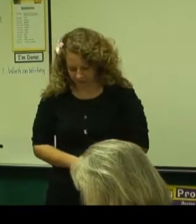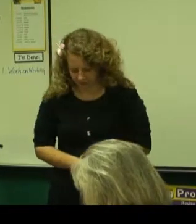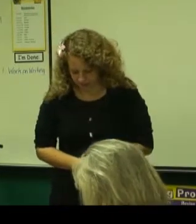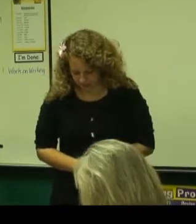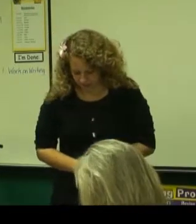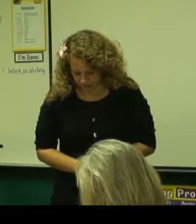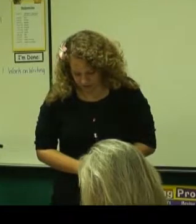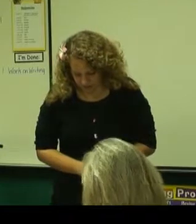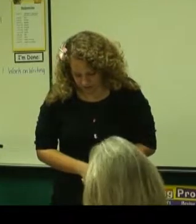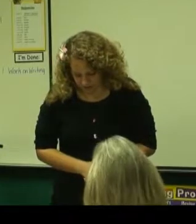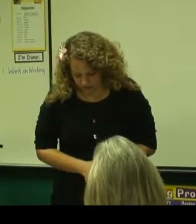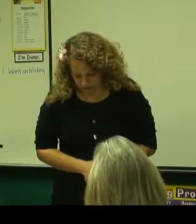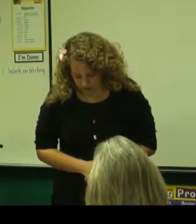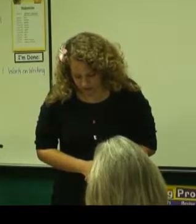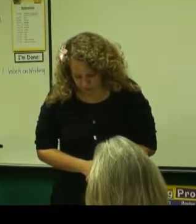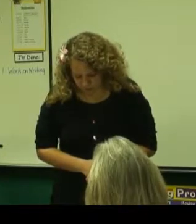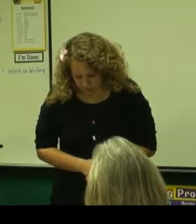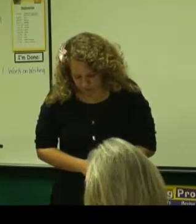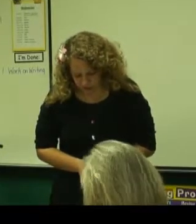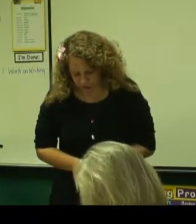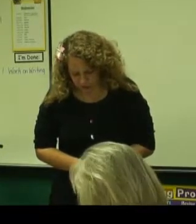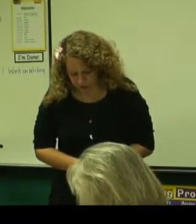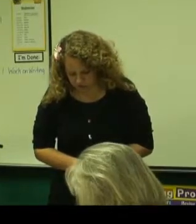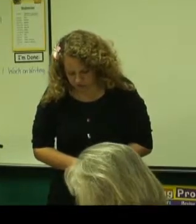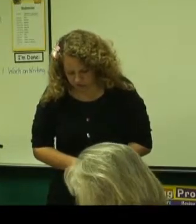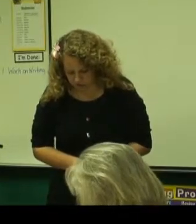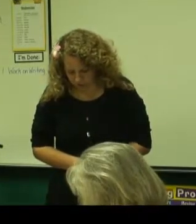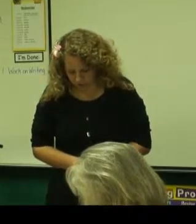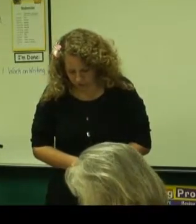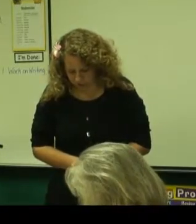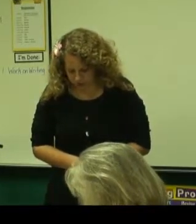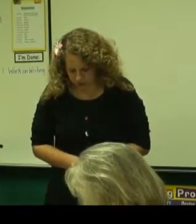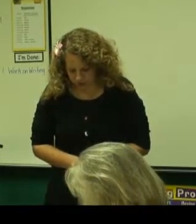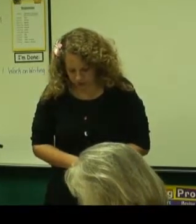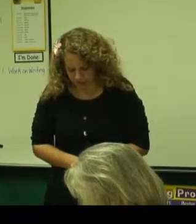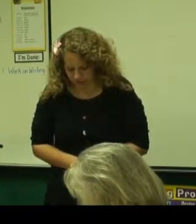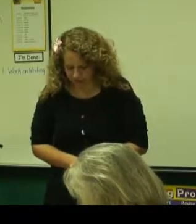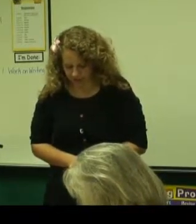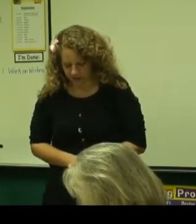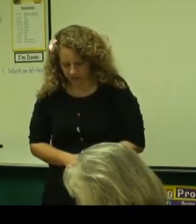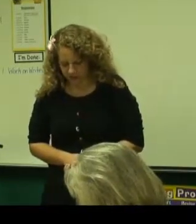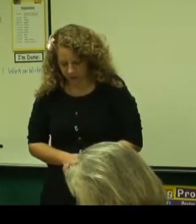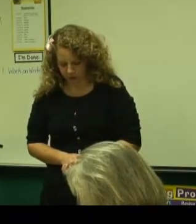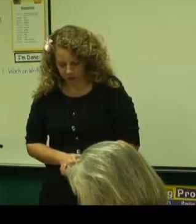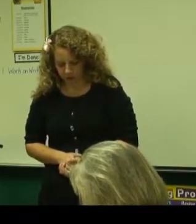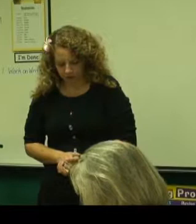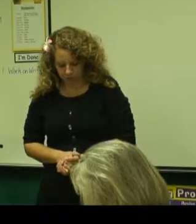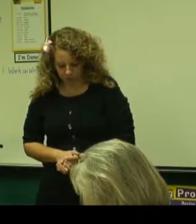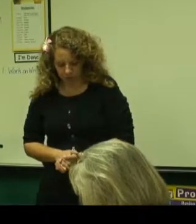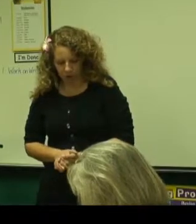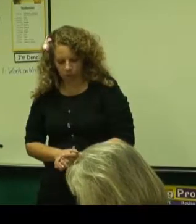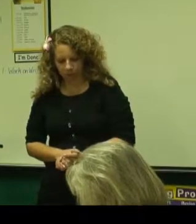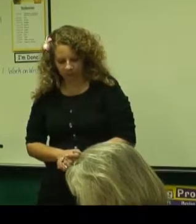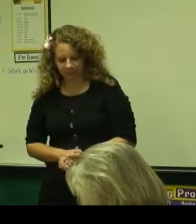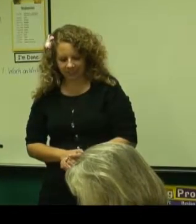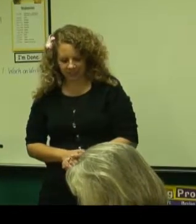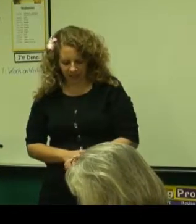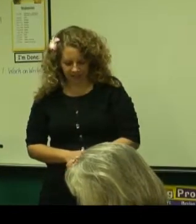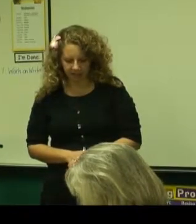Okay. Number 2 says use of negative incorporation. The negative of these verbs, know, want, and liked, are